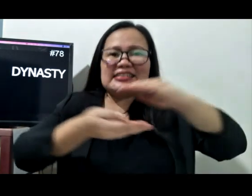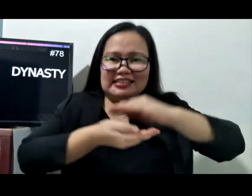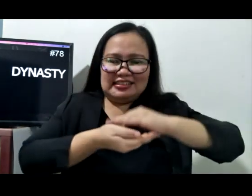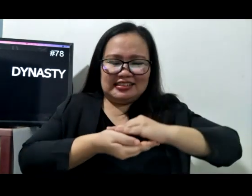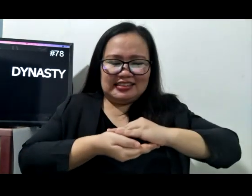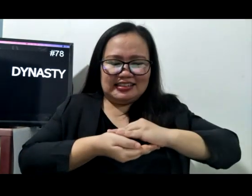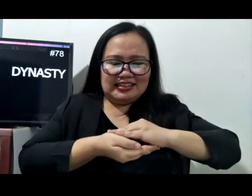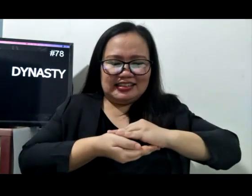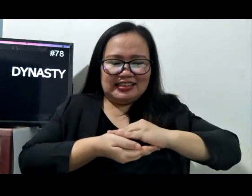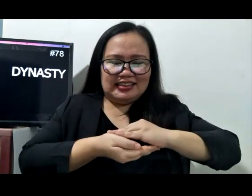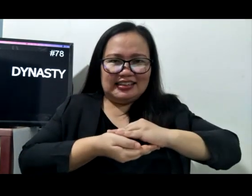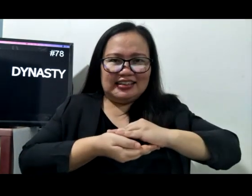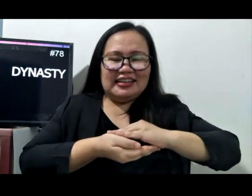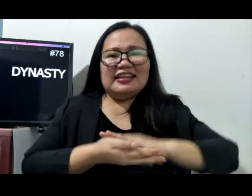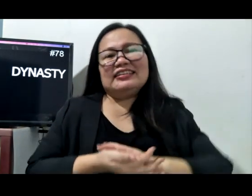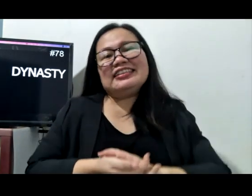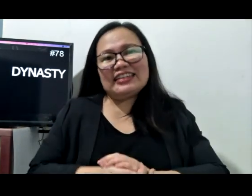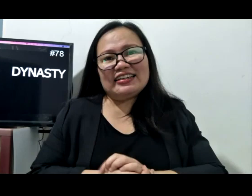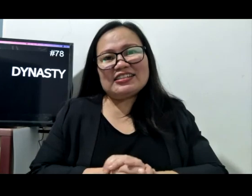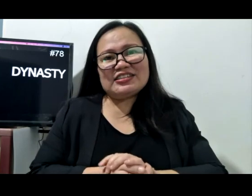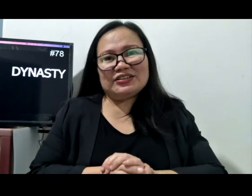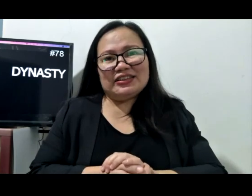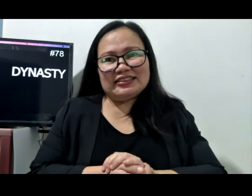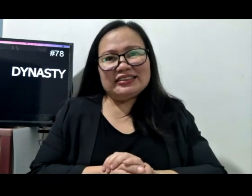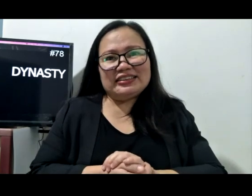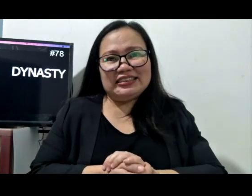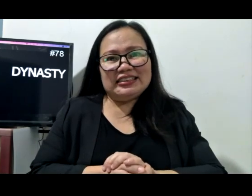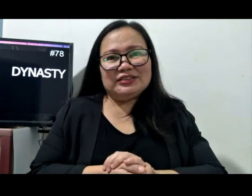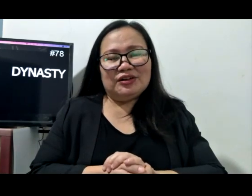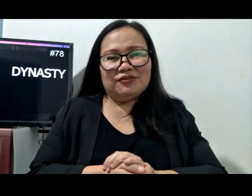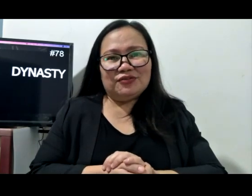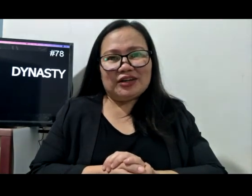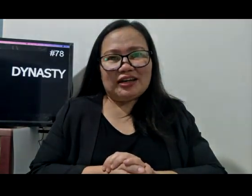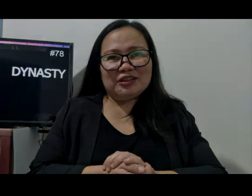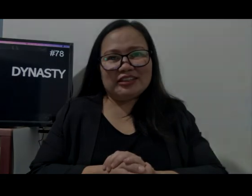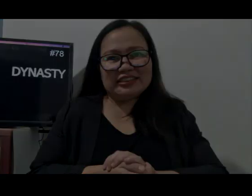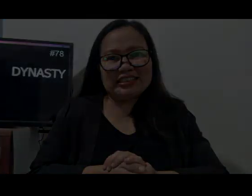Dynasty. That ends our letter D vocabulary.